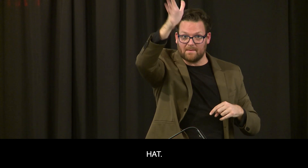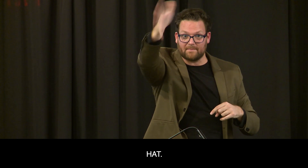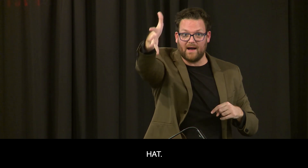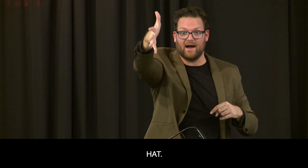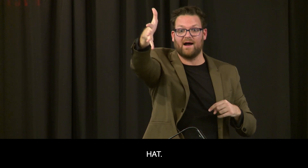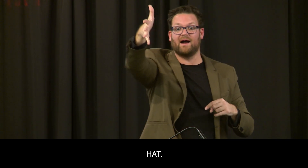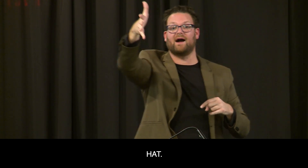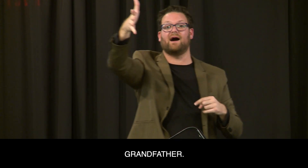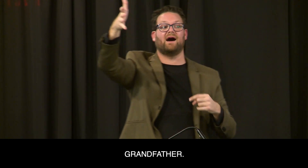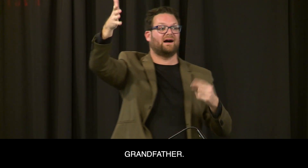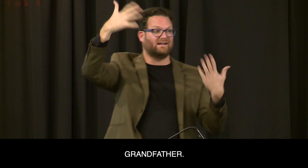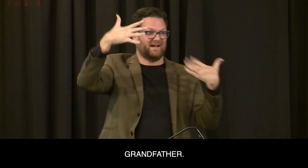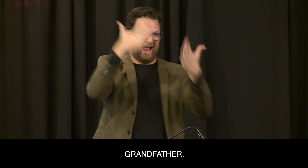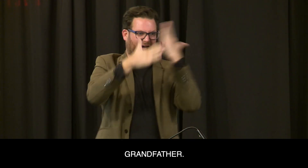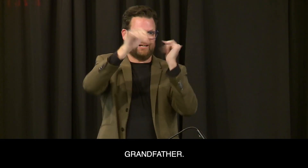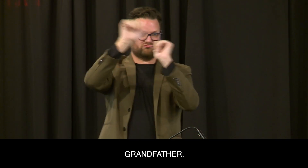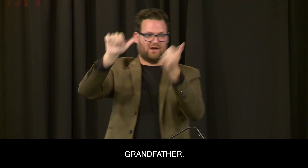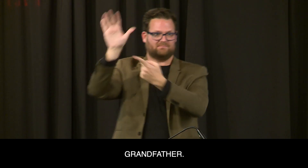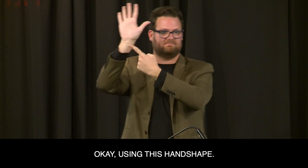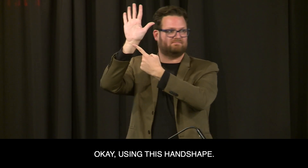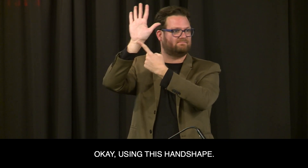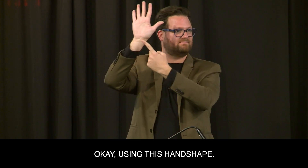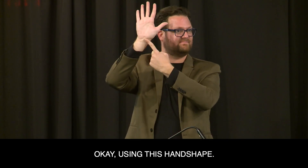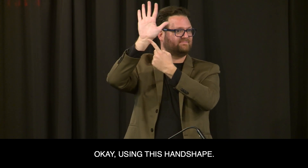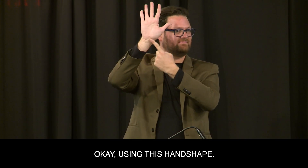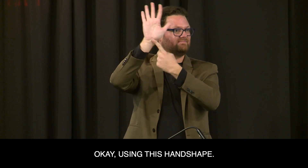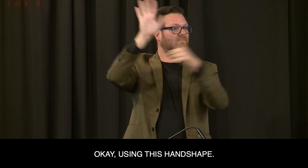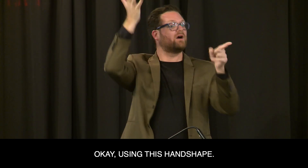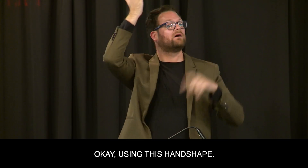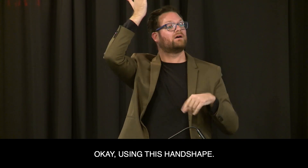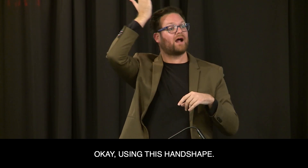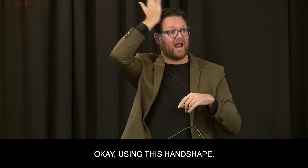hat, grandfather. Okay, using this hand shape.